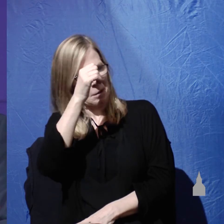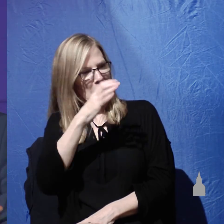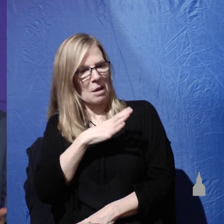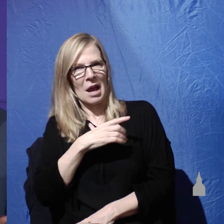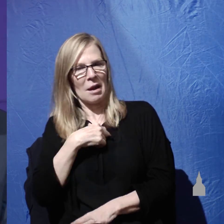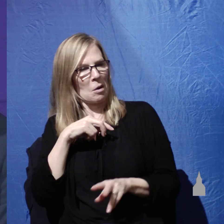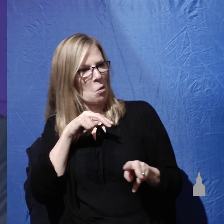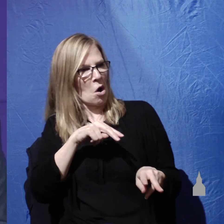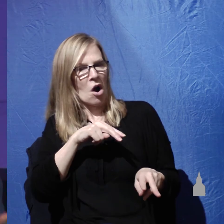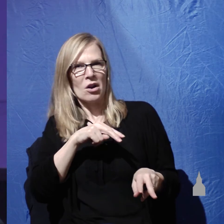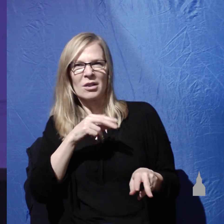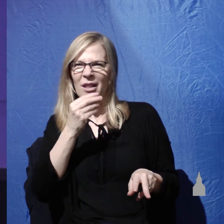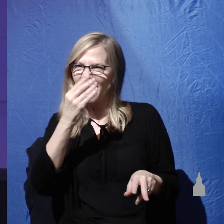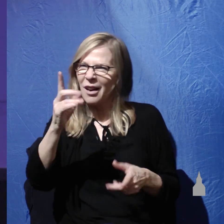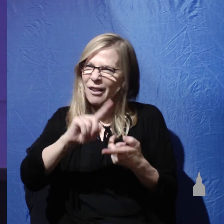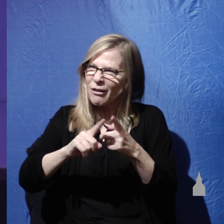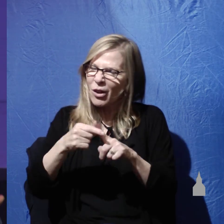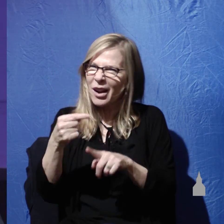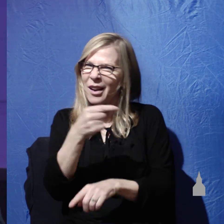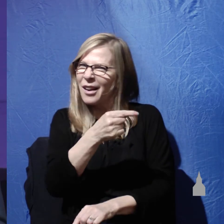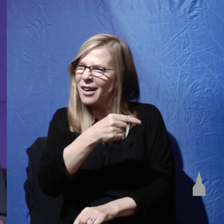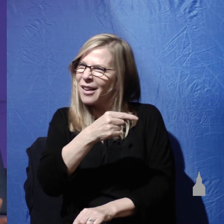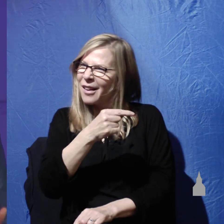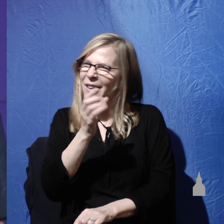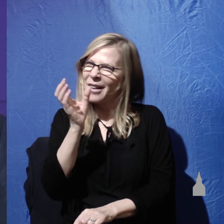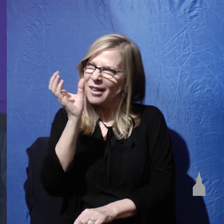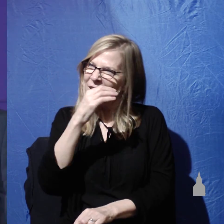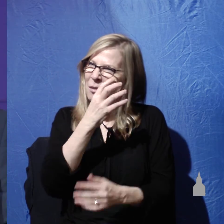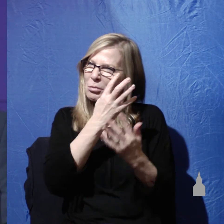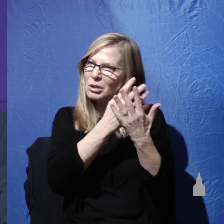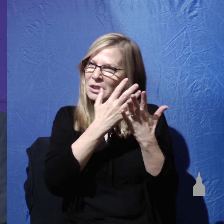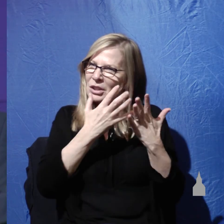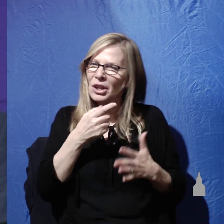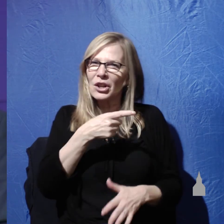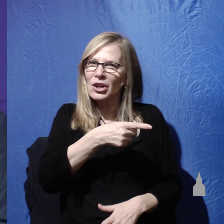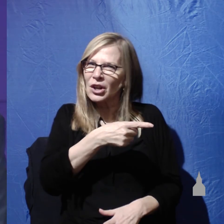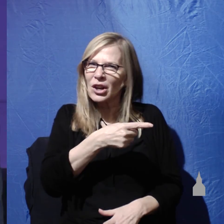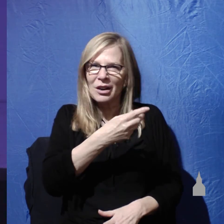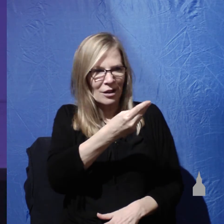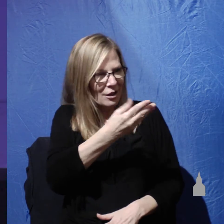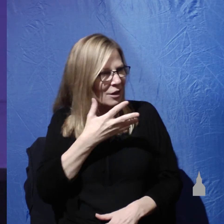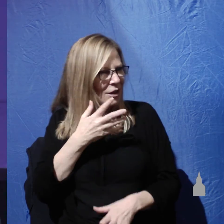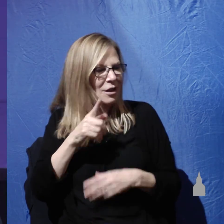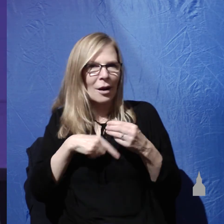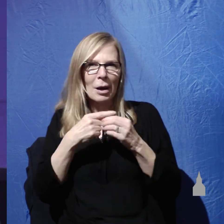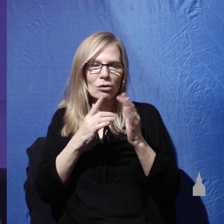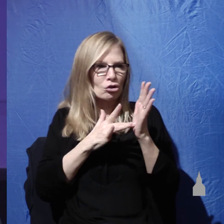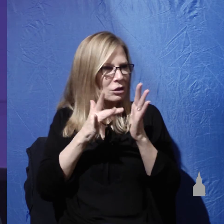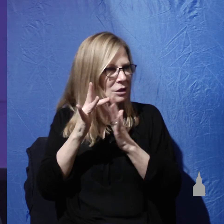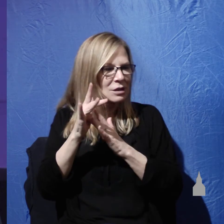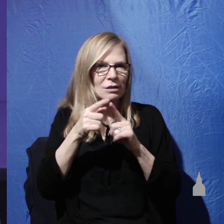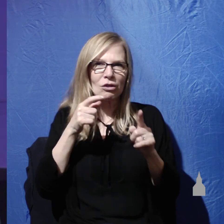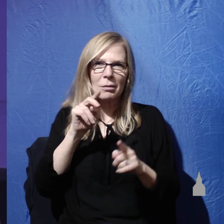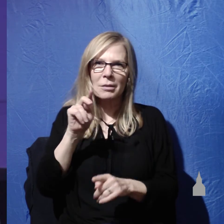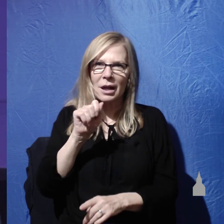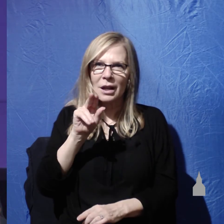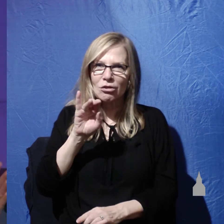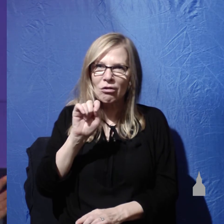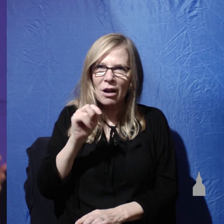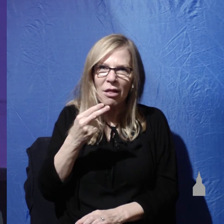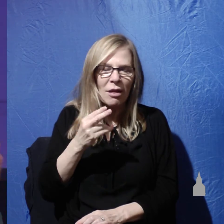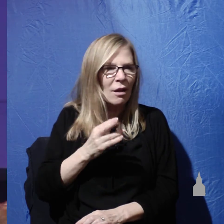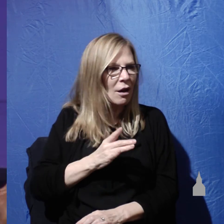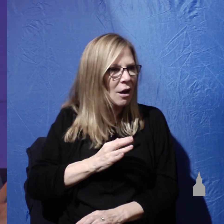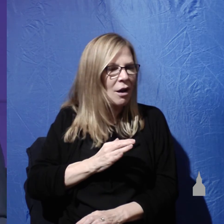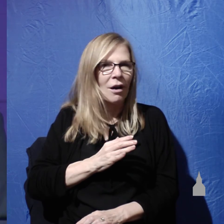watching. They told their friends about this unusual prisoner who's told them about Jesus of Nazareth. And so